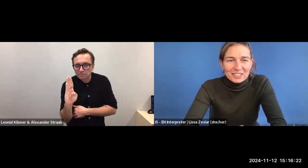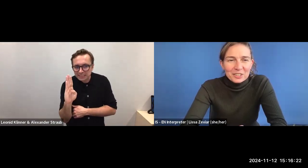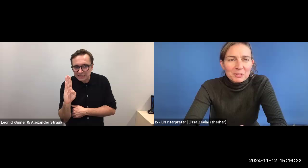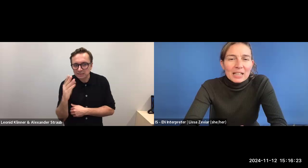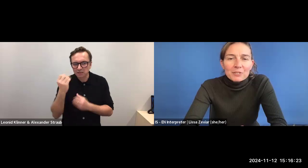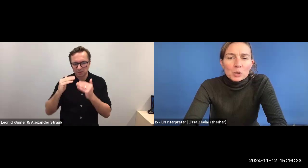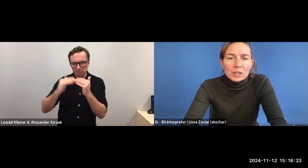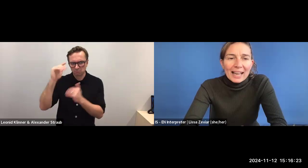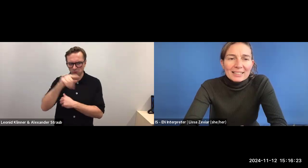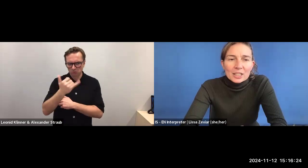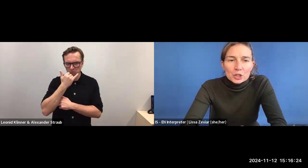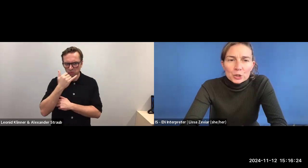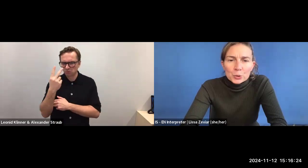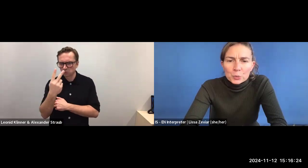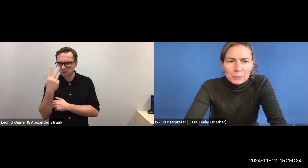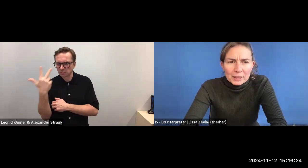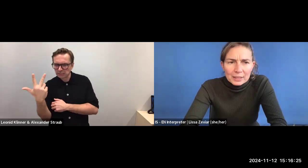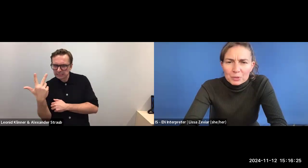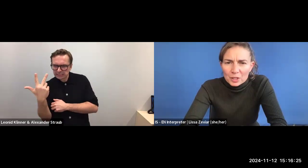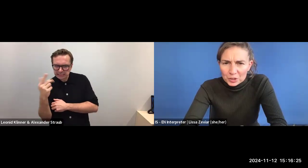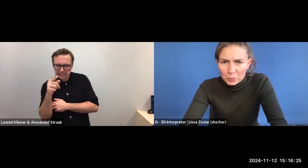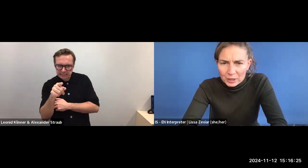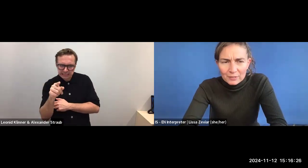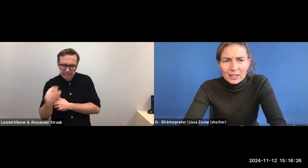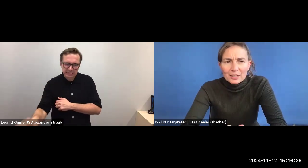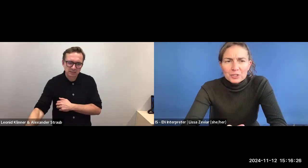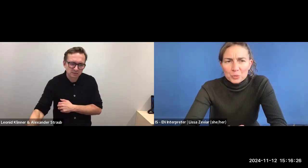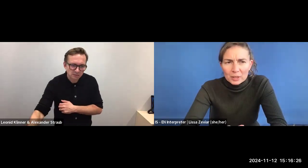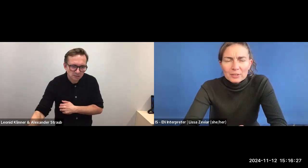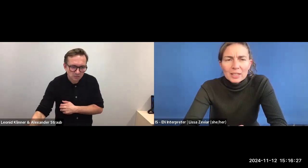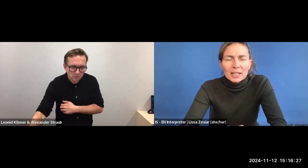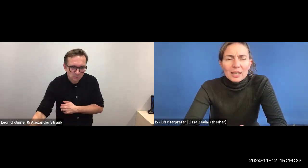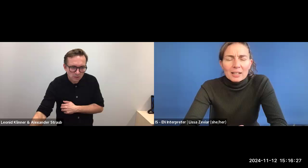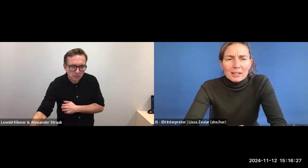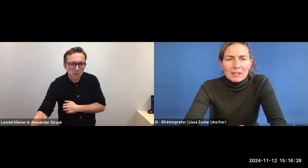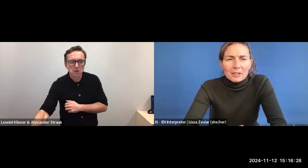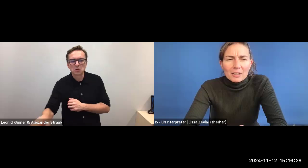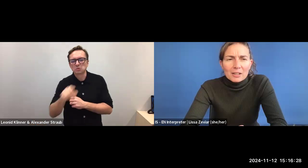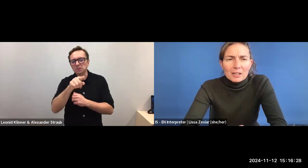you, Alexander. If you look at 2B, there was also one of the answers in one